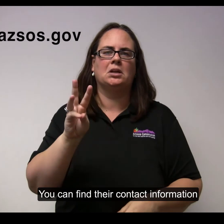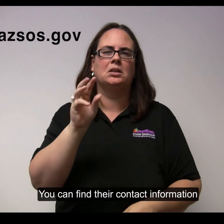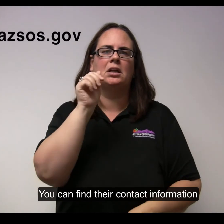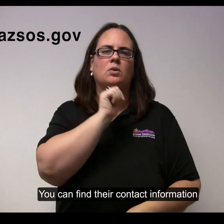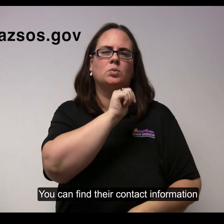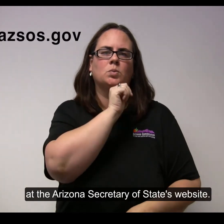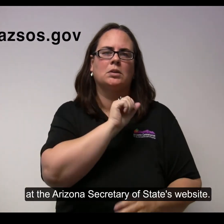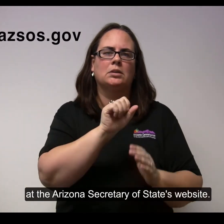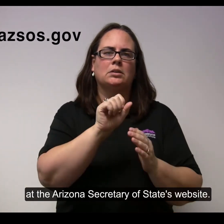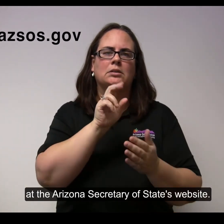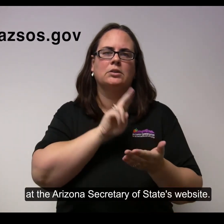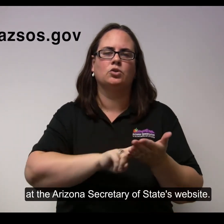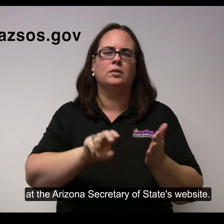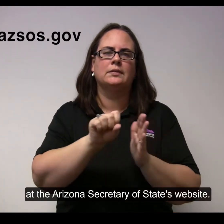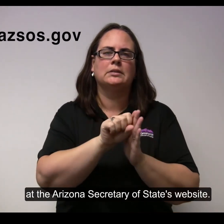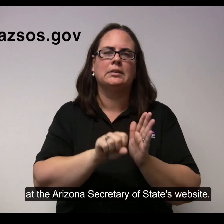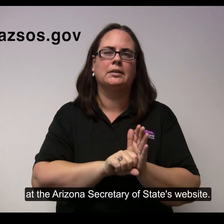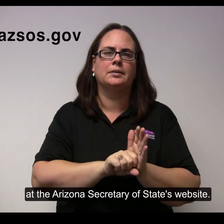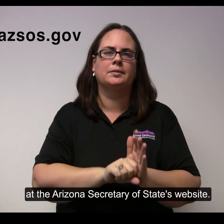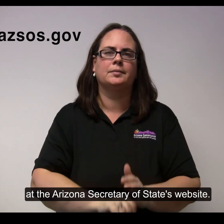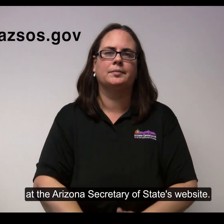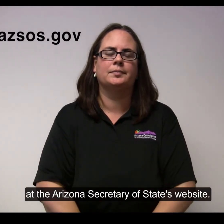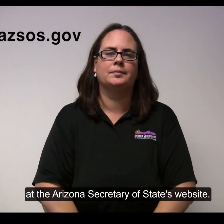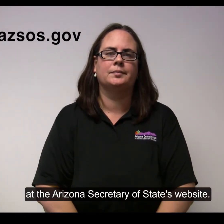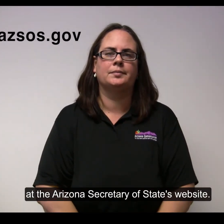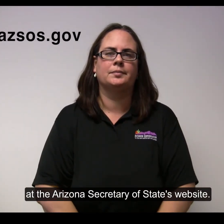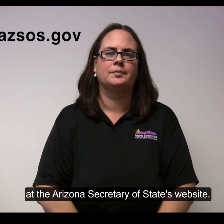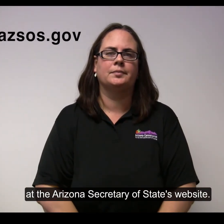information at the Arizona Secretary of State's website.